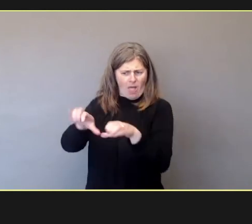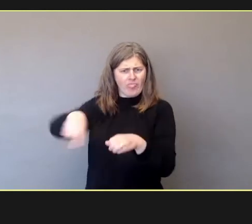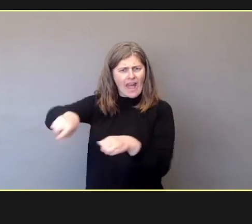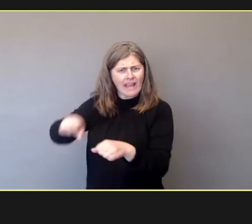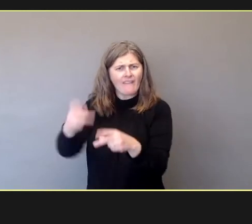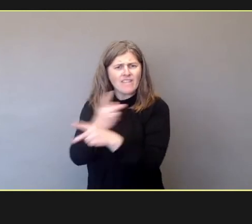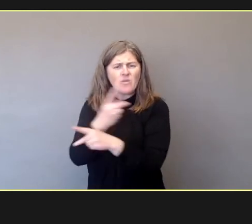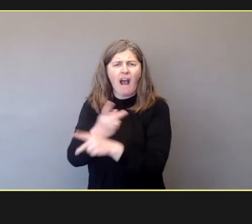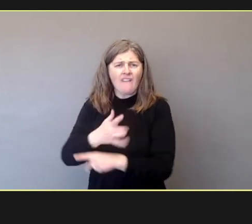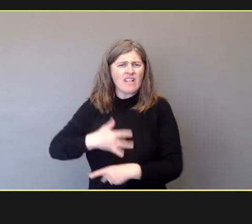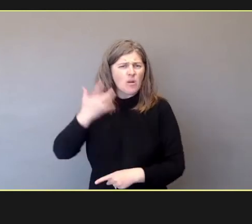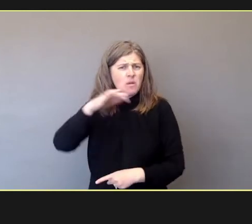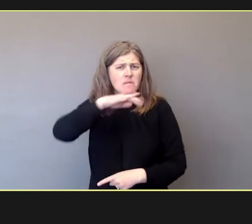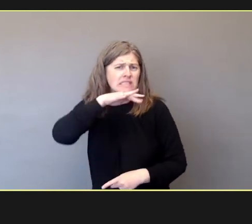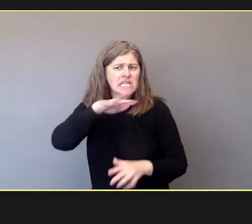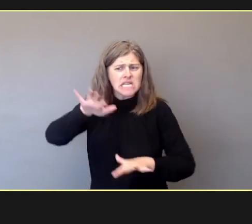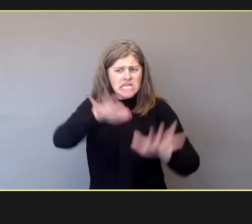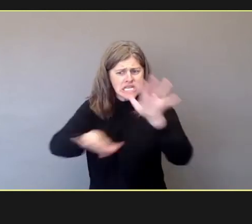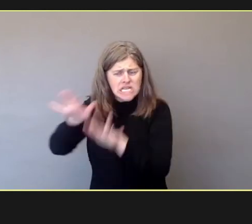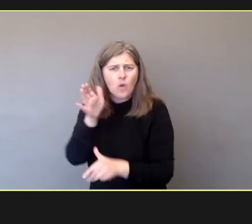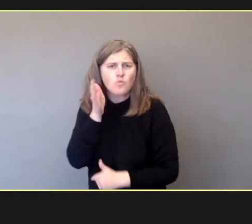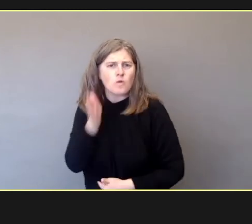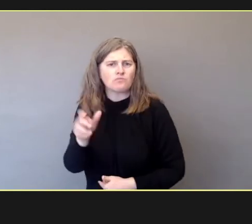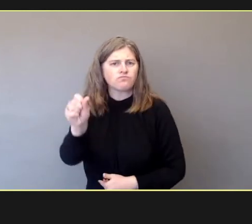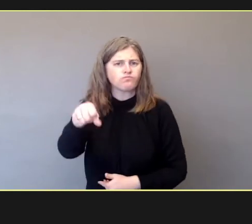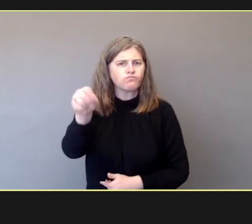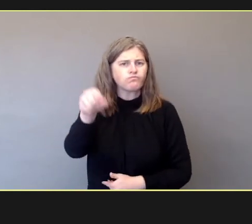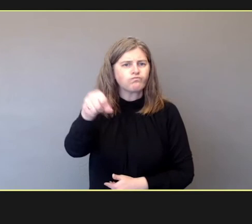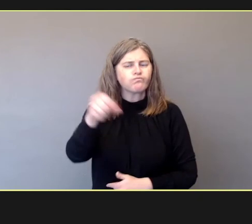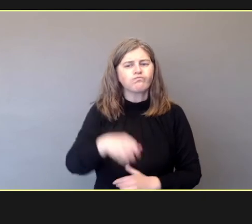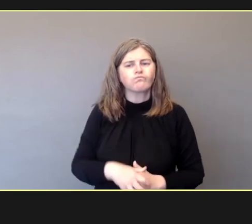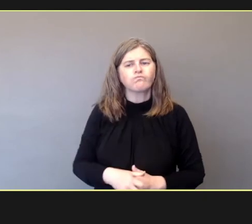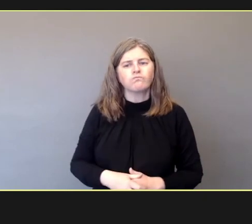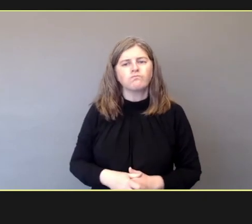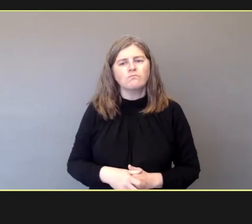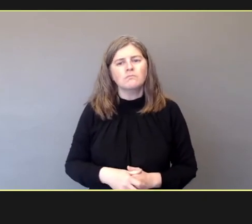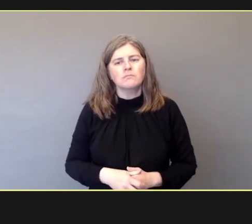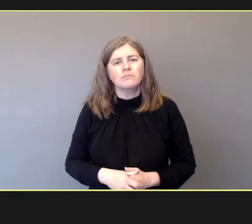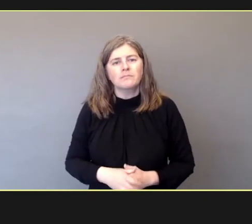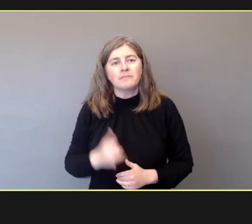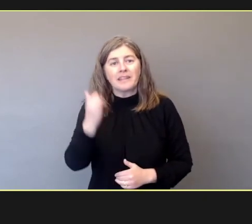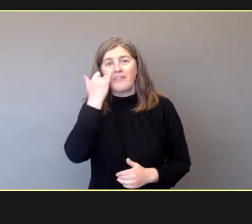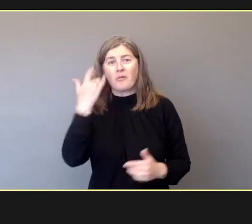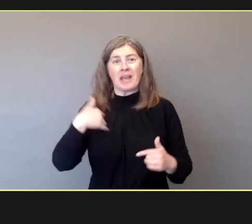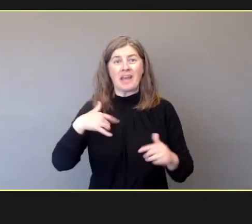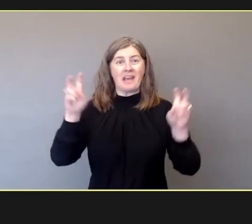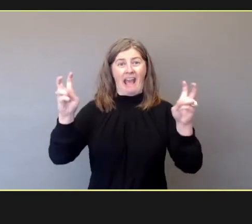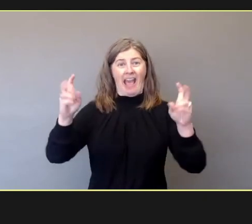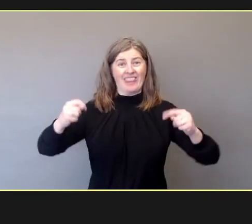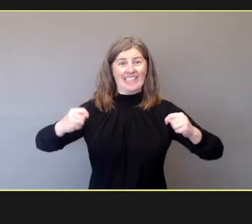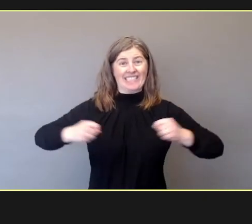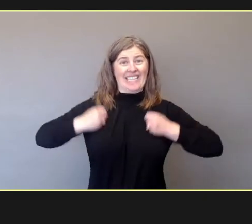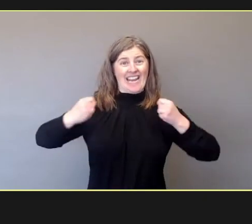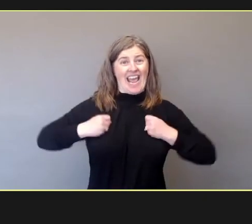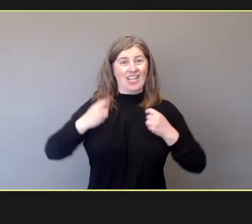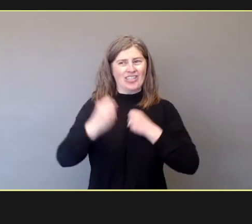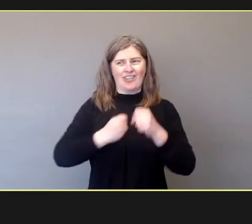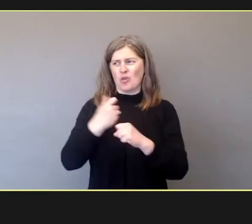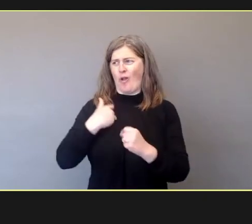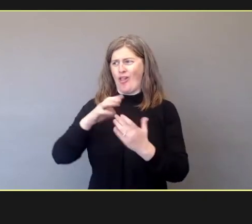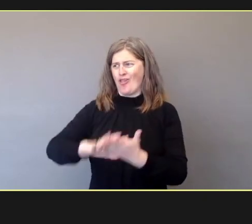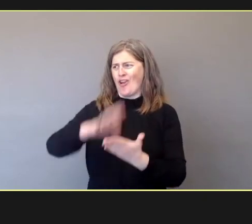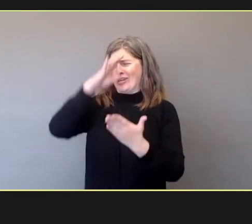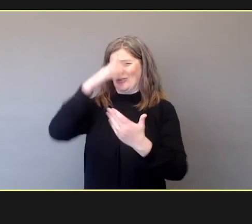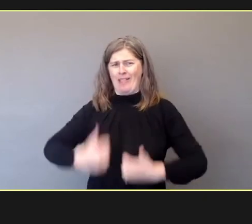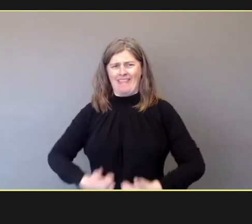be messy at first. If we're in the teenage years of learning to live with COVID right now,